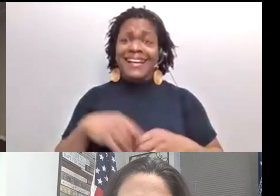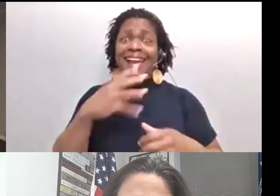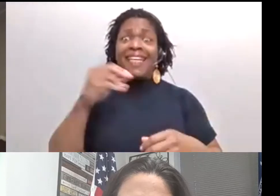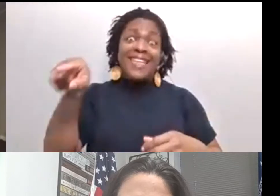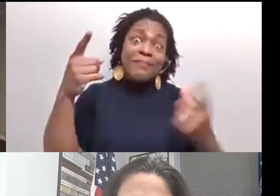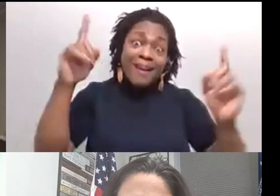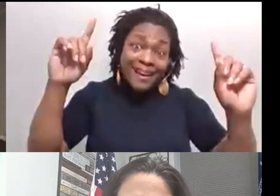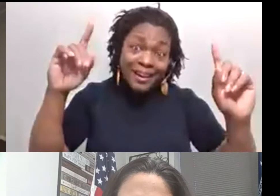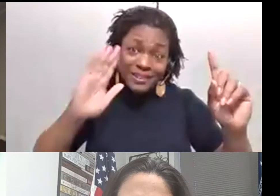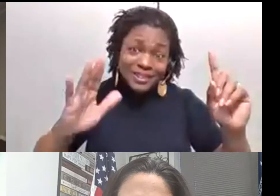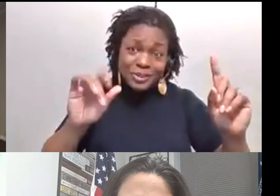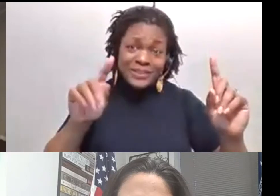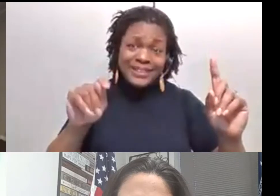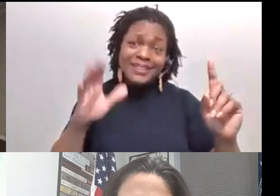wonderful.